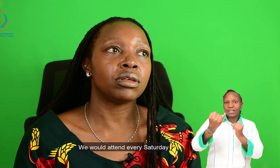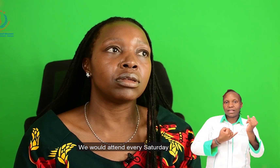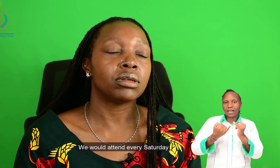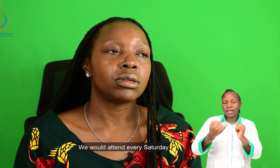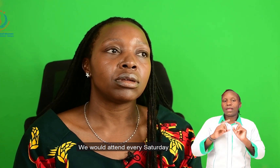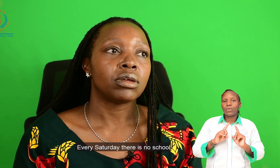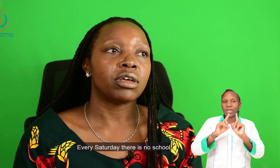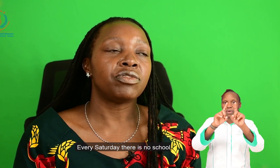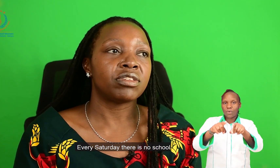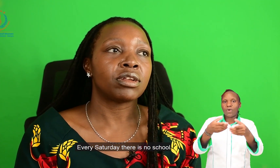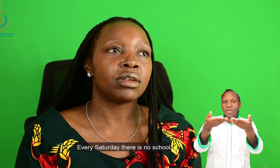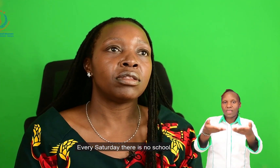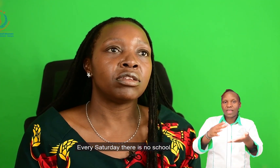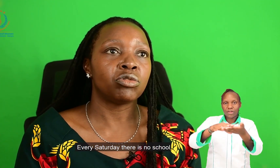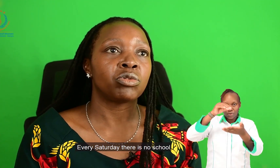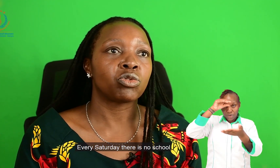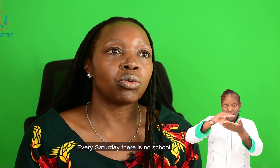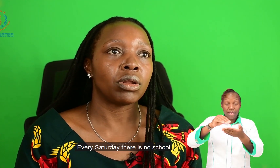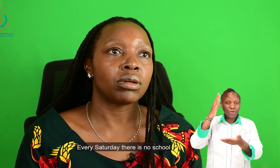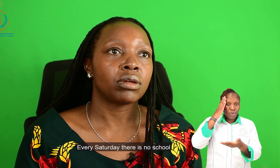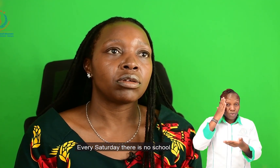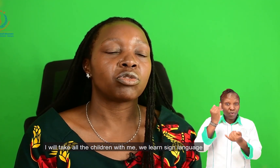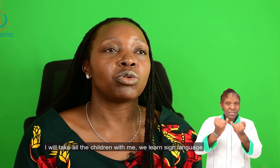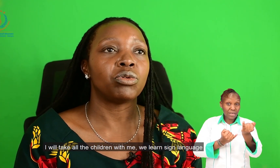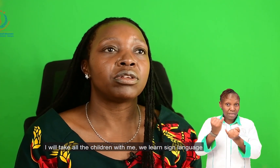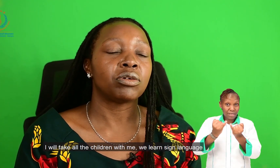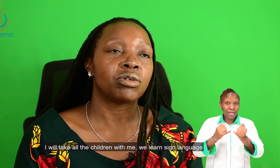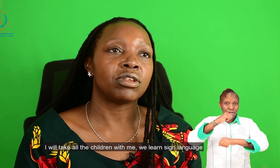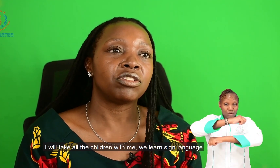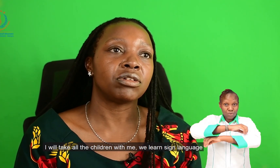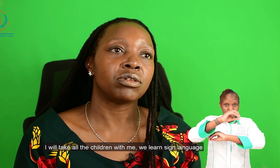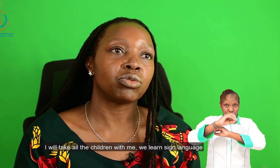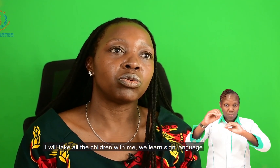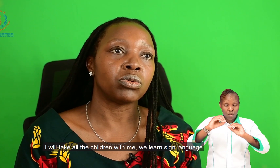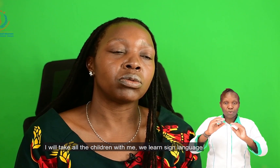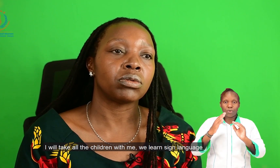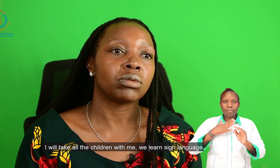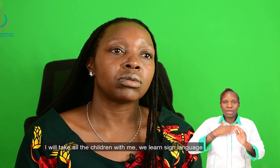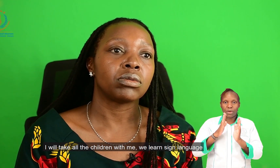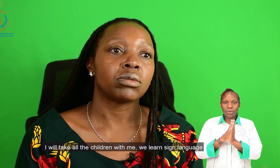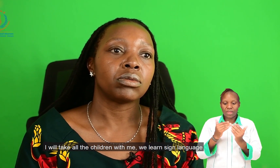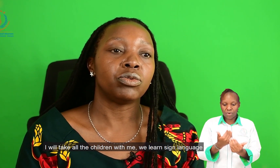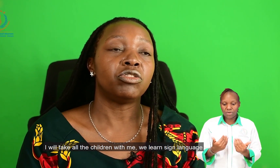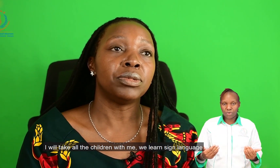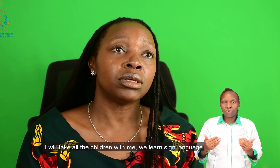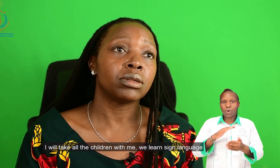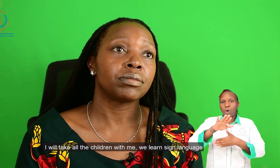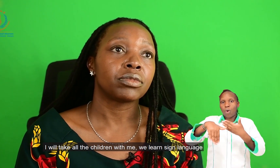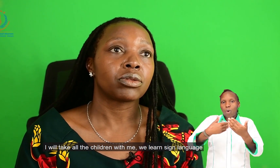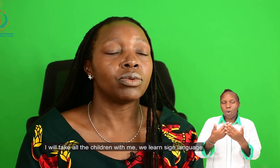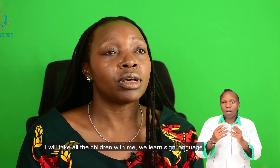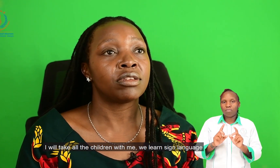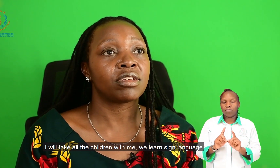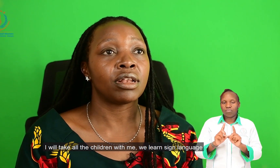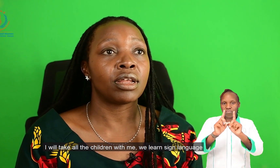see, every Saturday there's no school, so I could take all the children with me. We learned sign